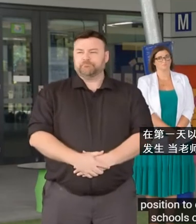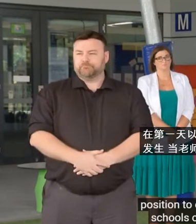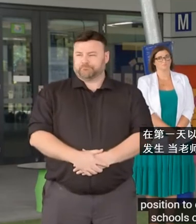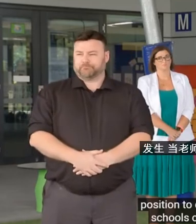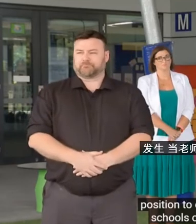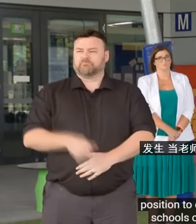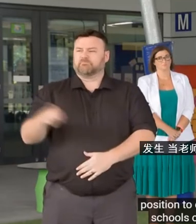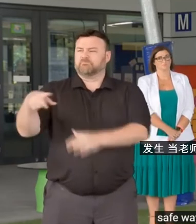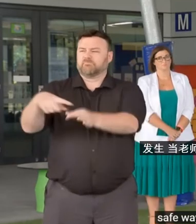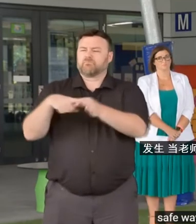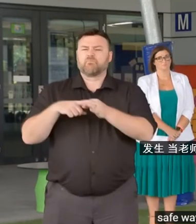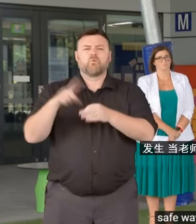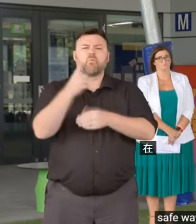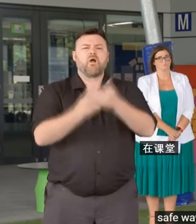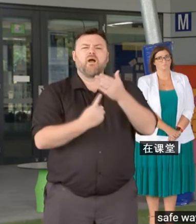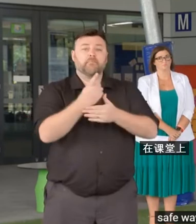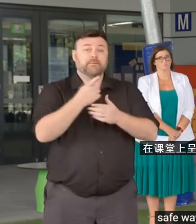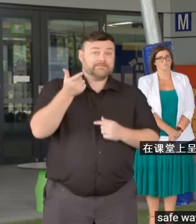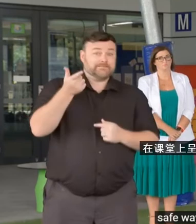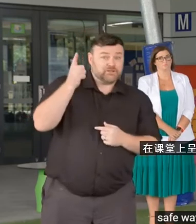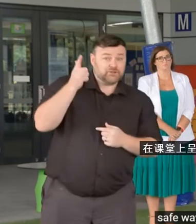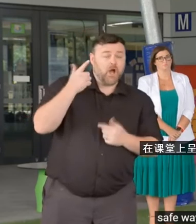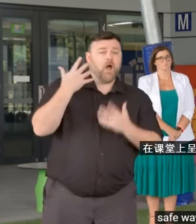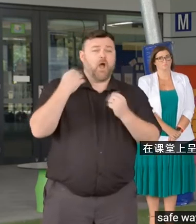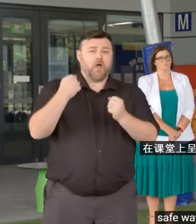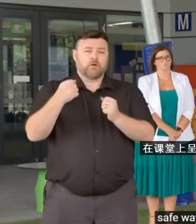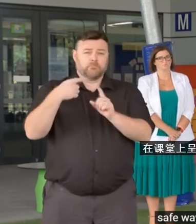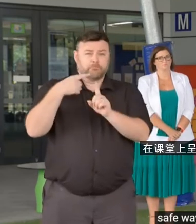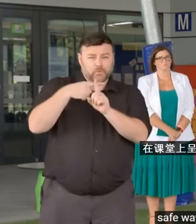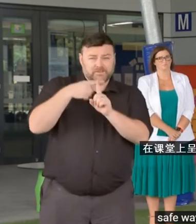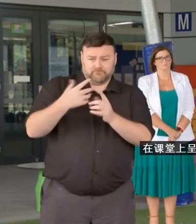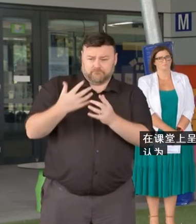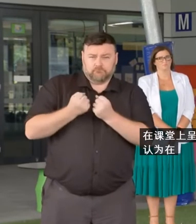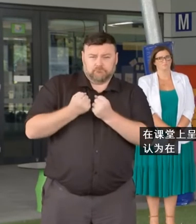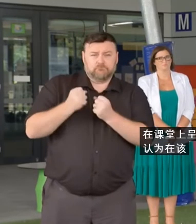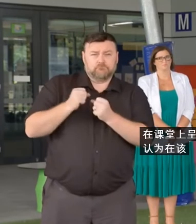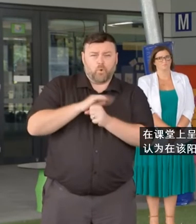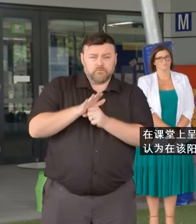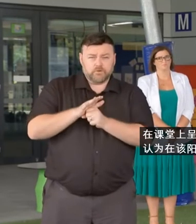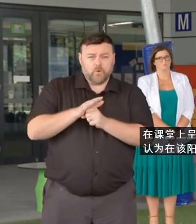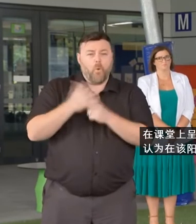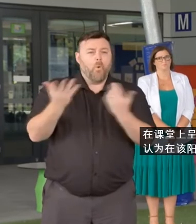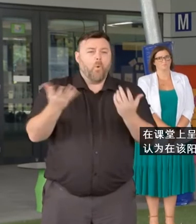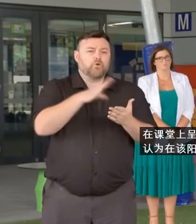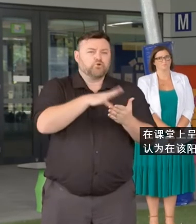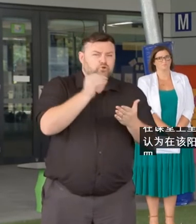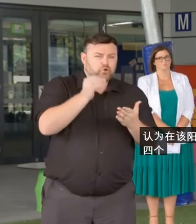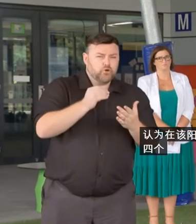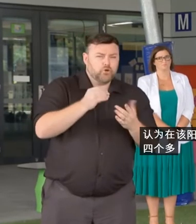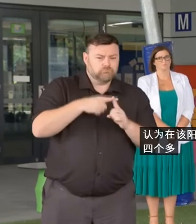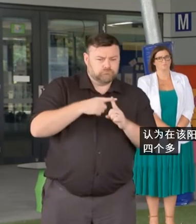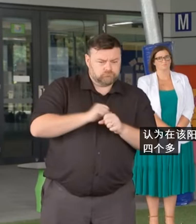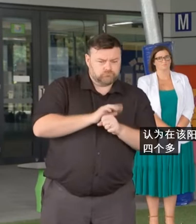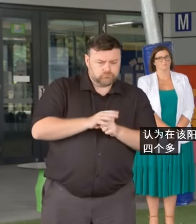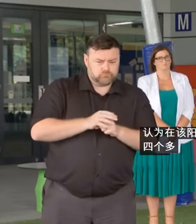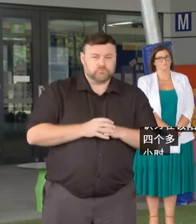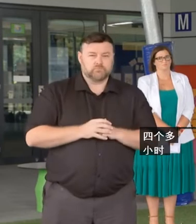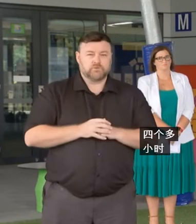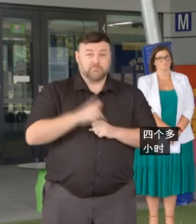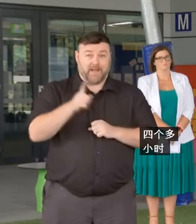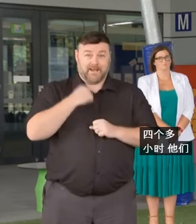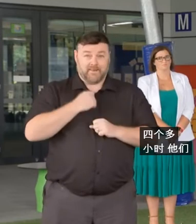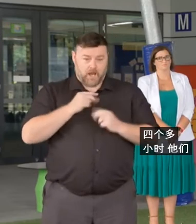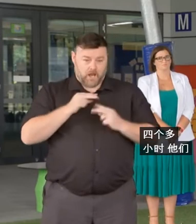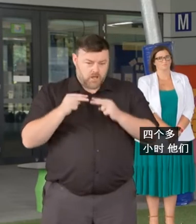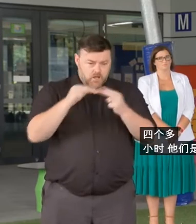student tests positive in a class, or the other students in that class presumably have spent more than 4 hours